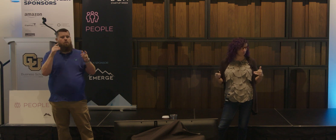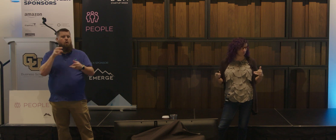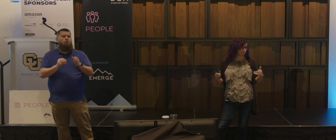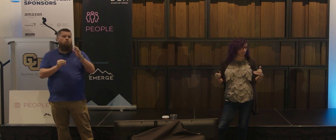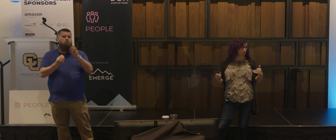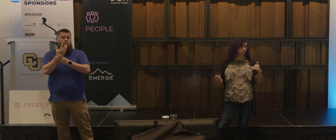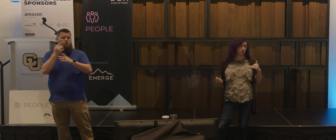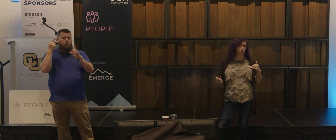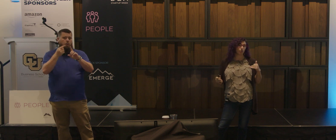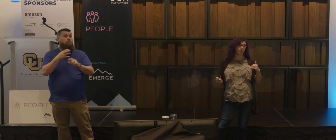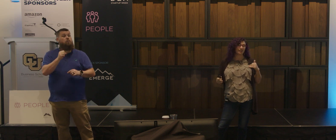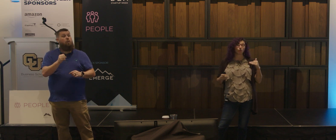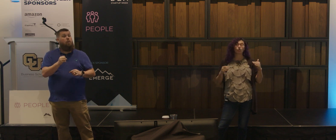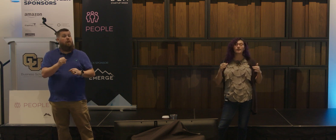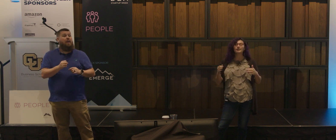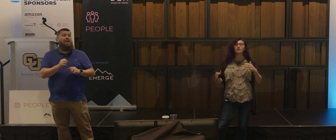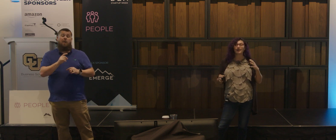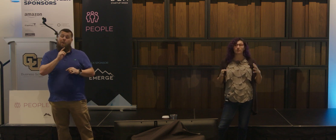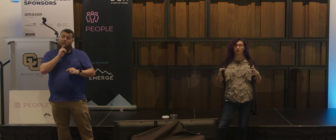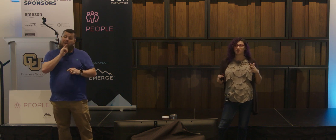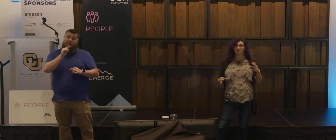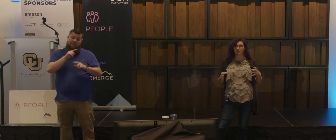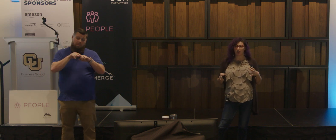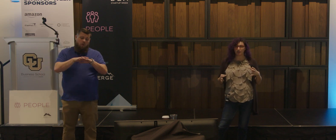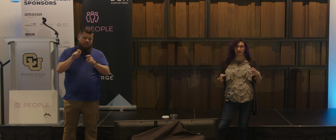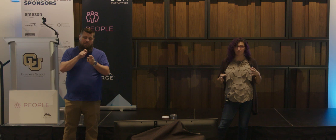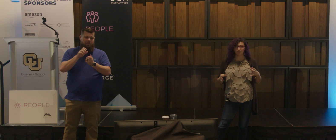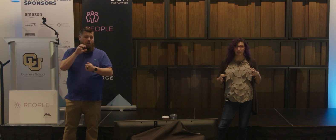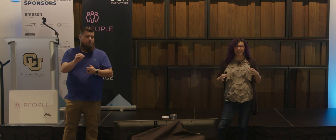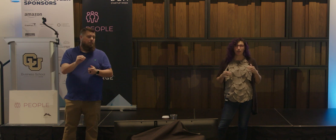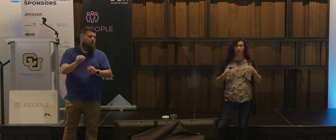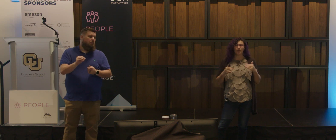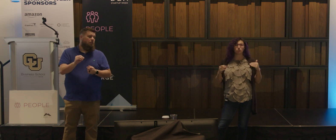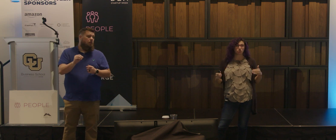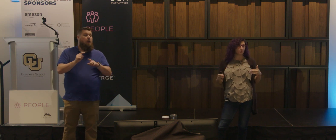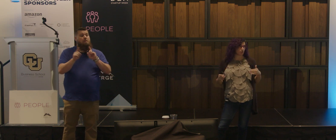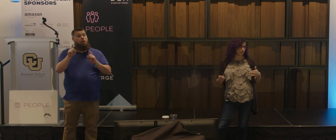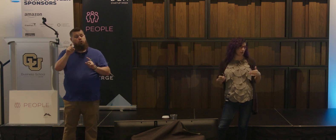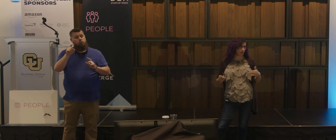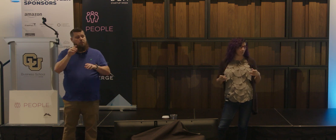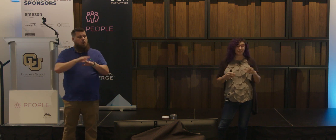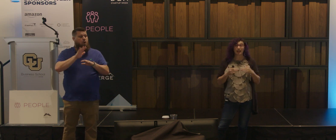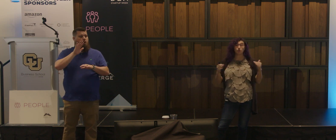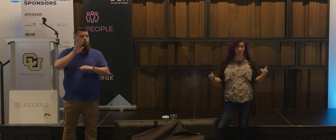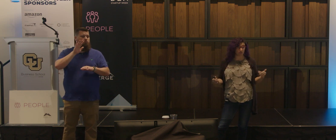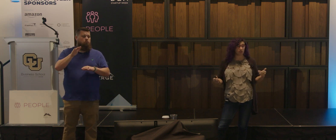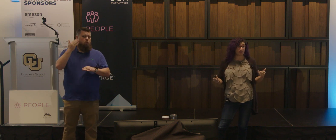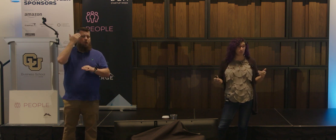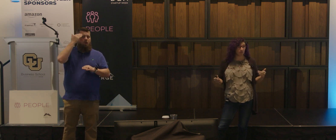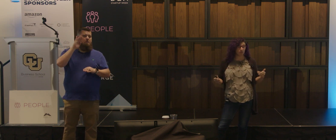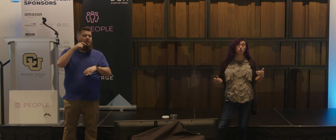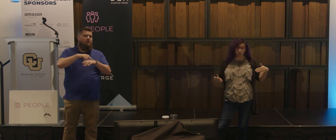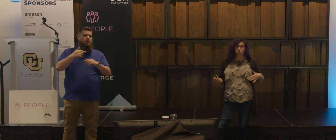goals. So it really depends on the specific company, but it should be on your radar. By the time you have